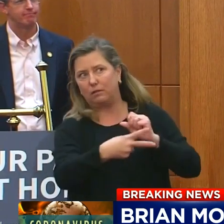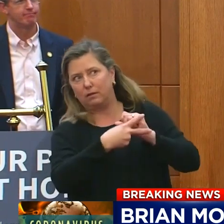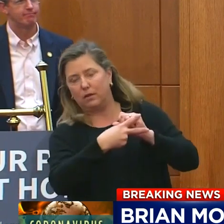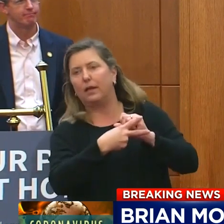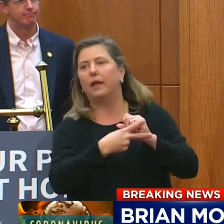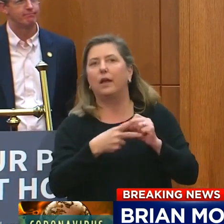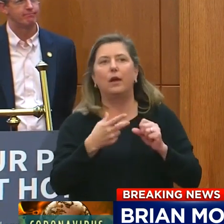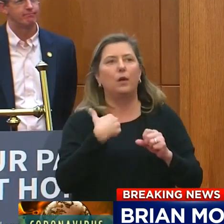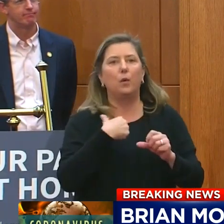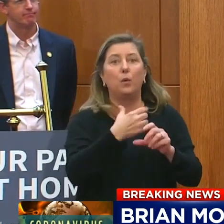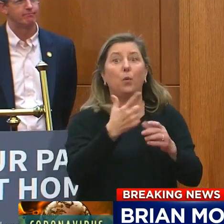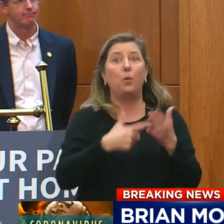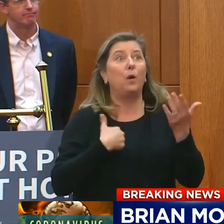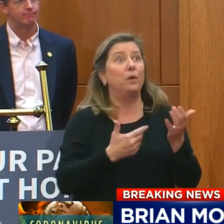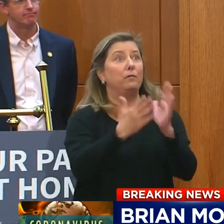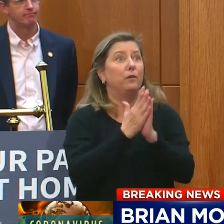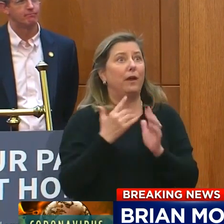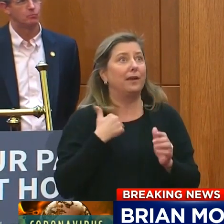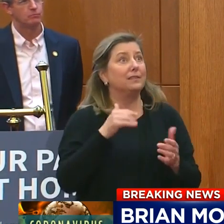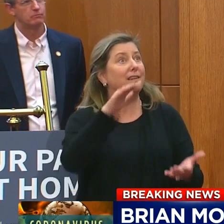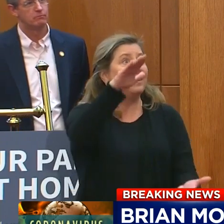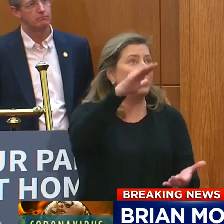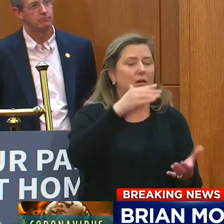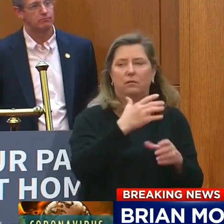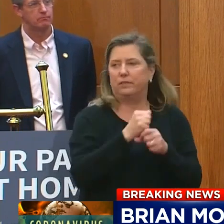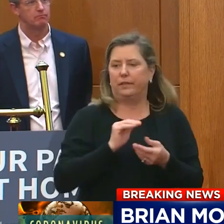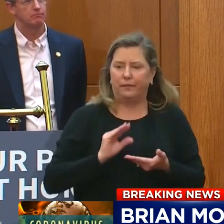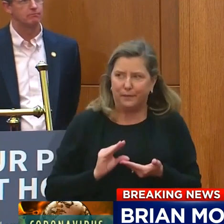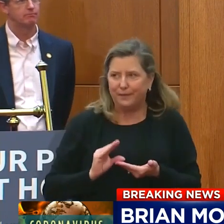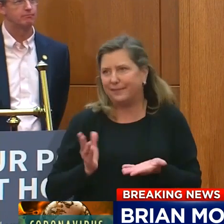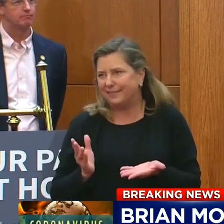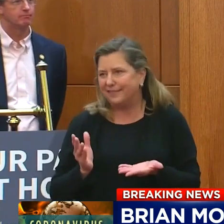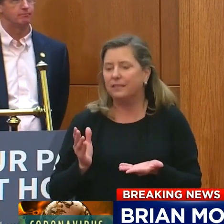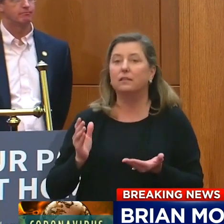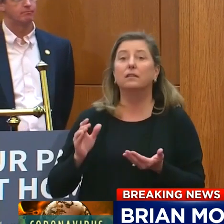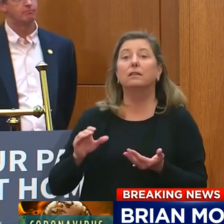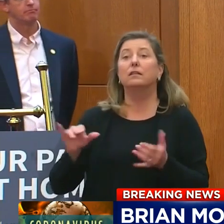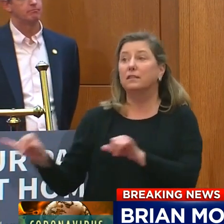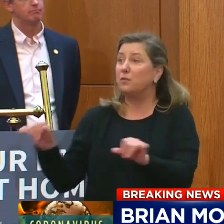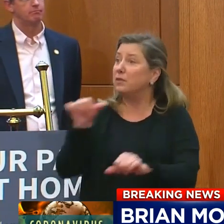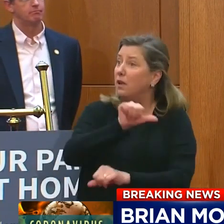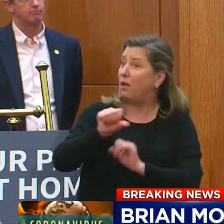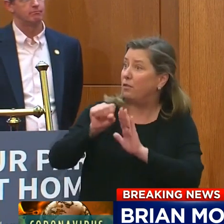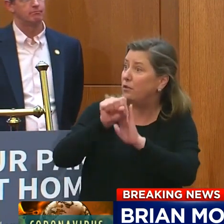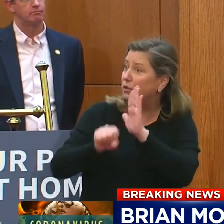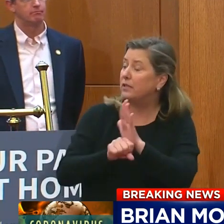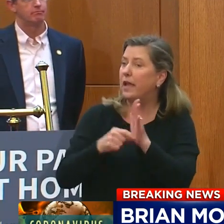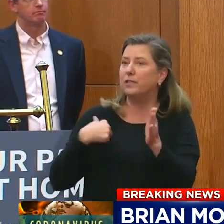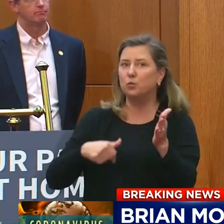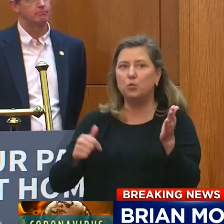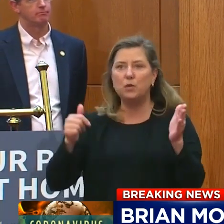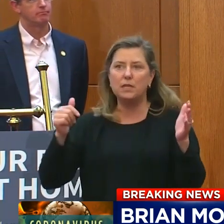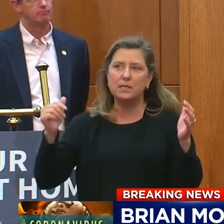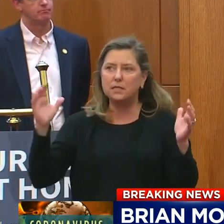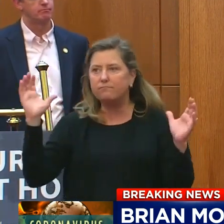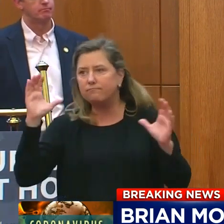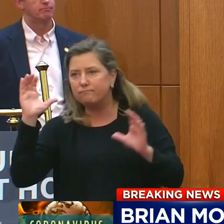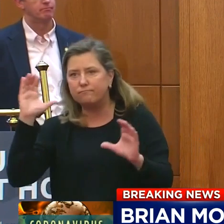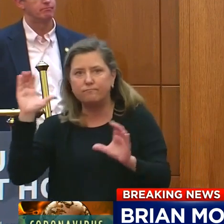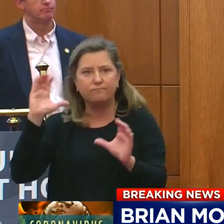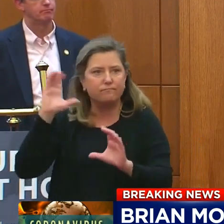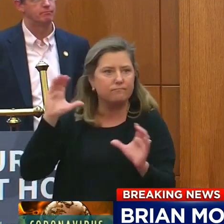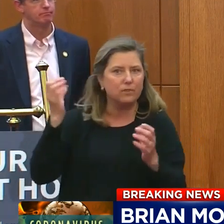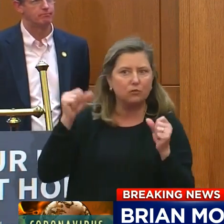mere fraction of what was requested. So, like other states, we have had to go to the market to